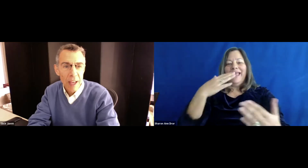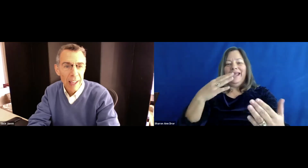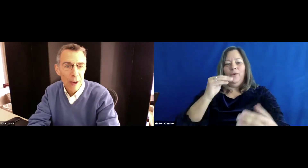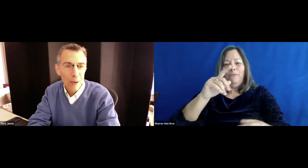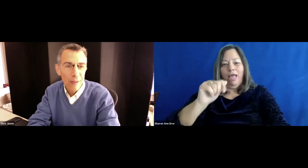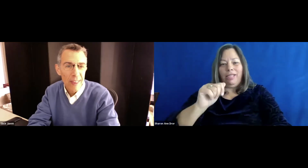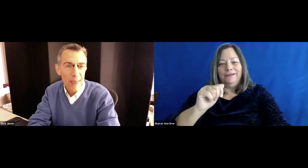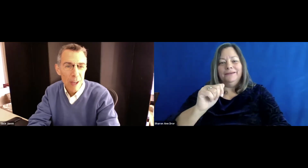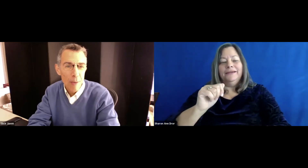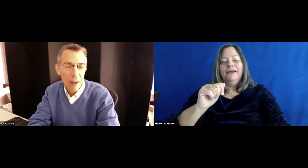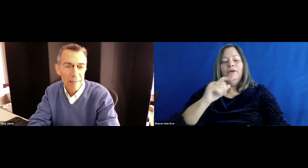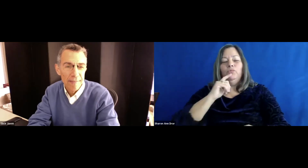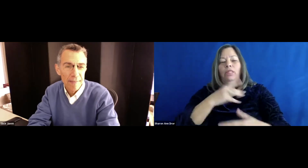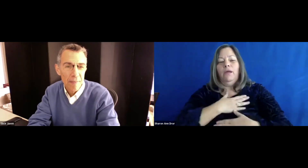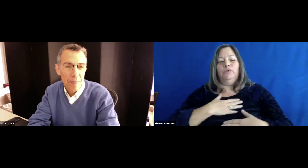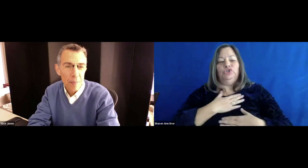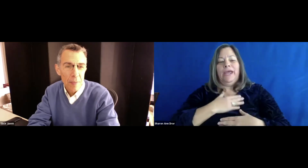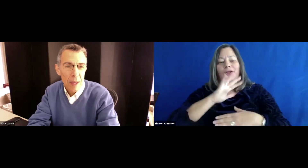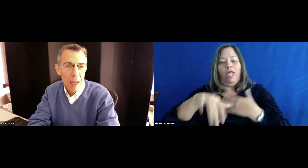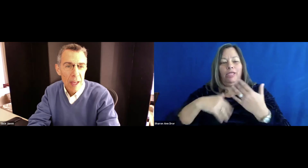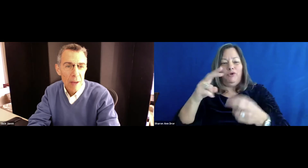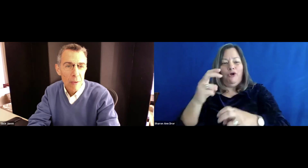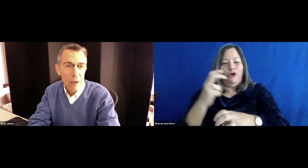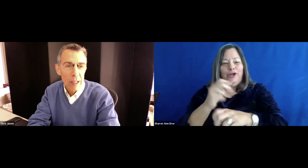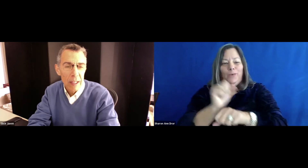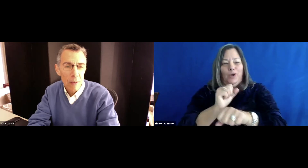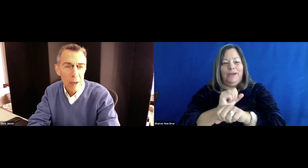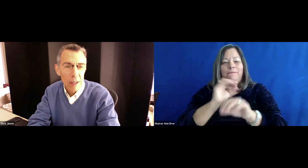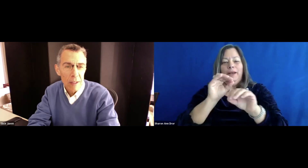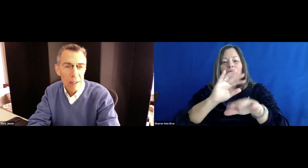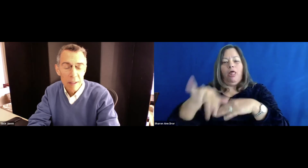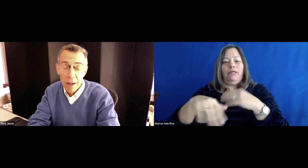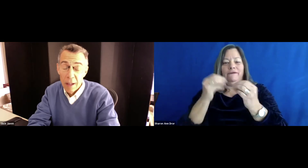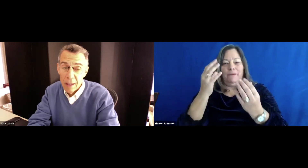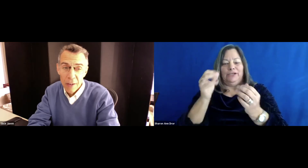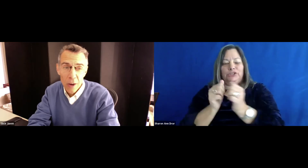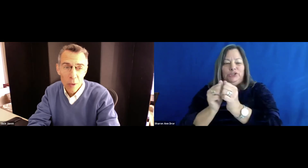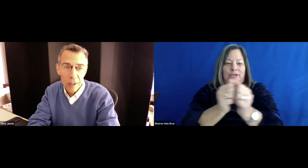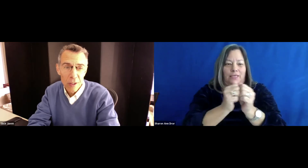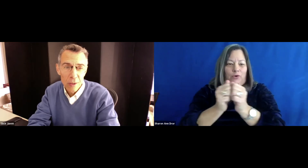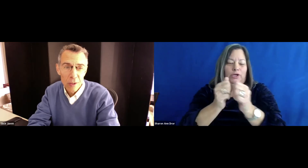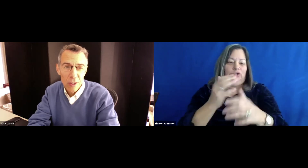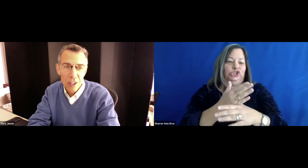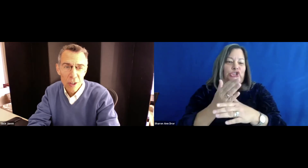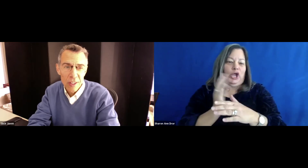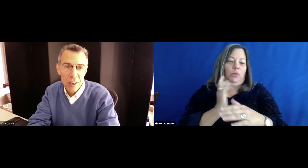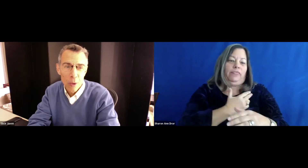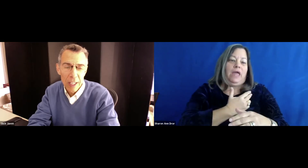Hello, and thank you, Marla. It really was a lot of hard work that you just showed us there, working